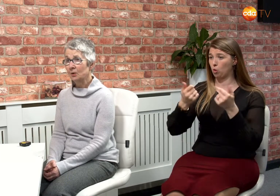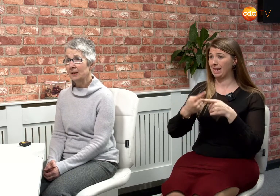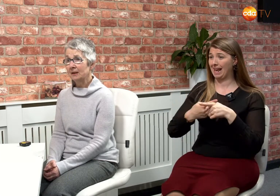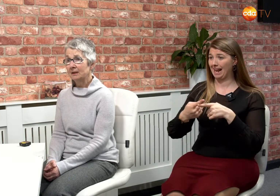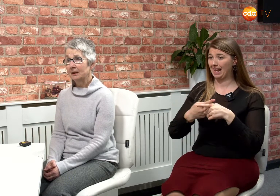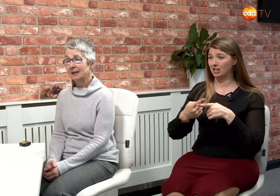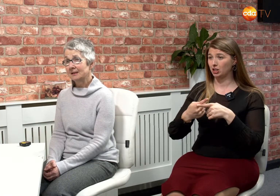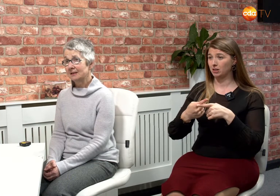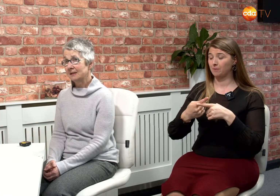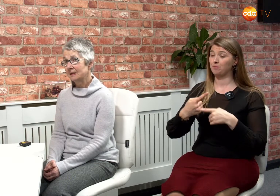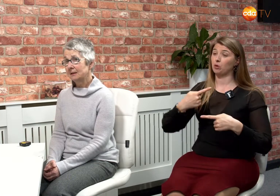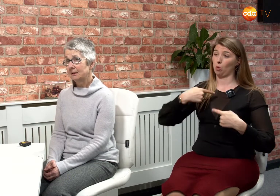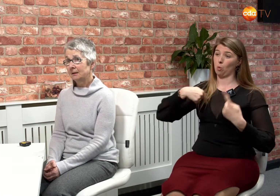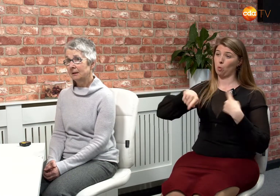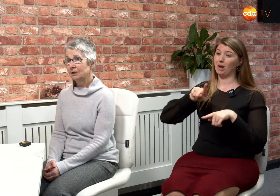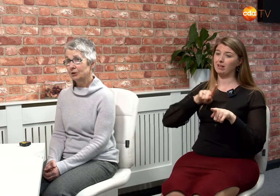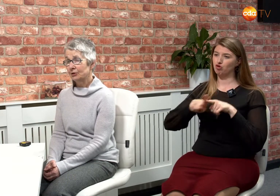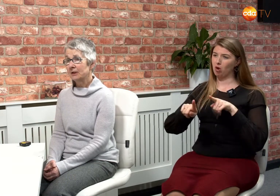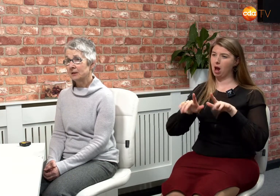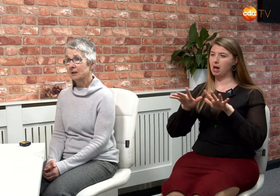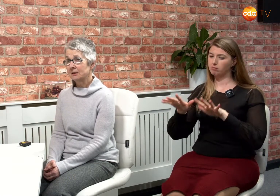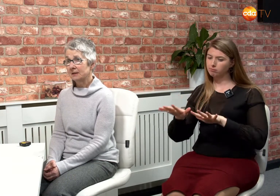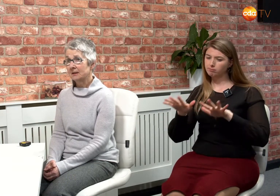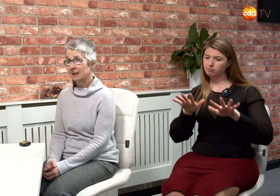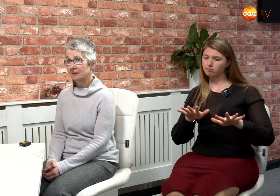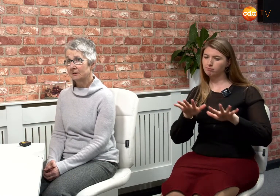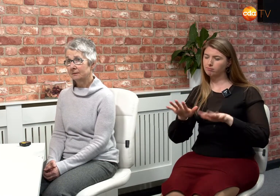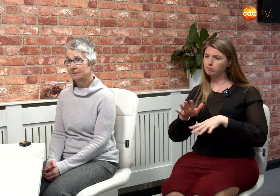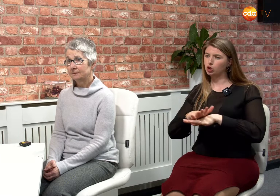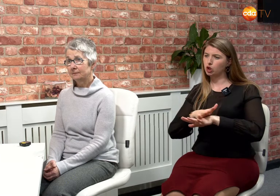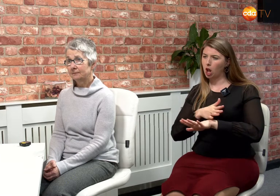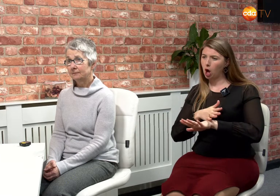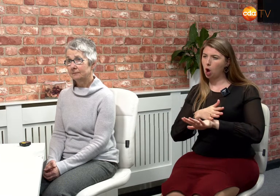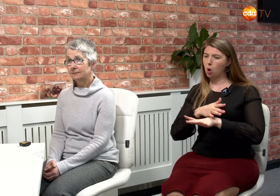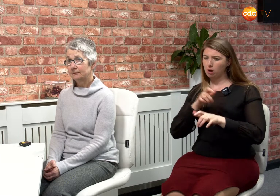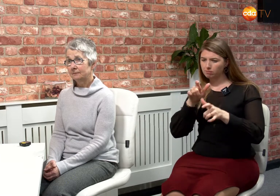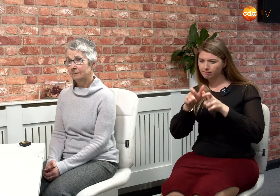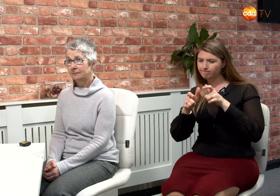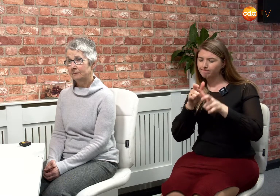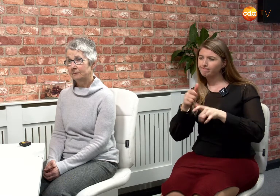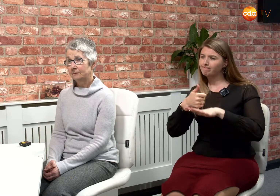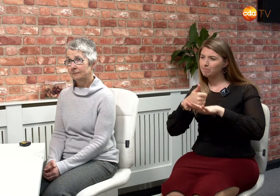be slow and steady and to try to understand.